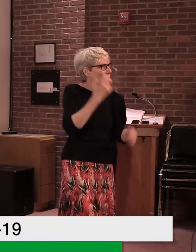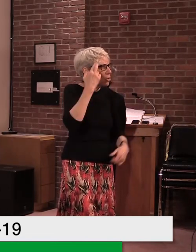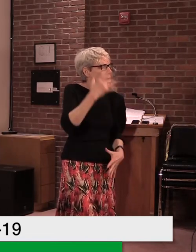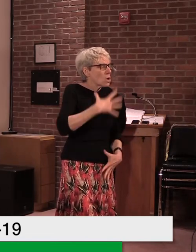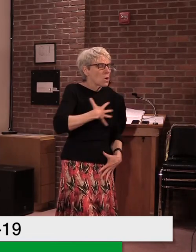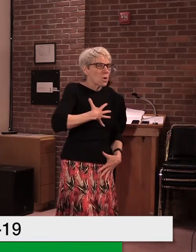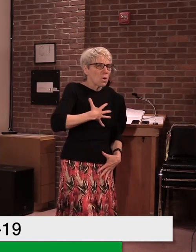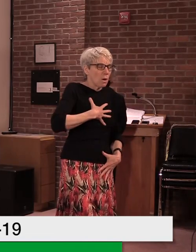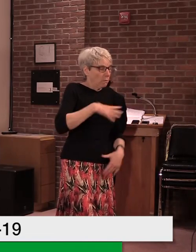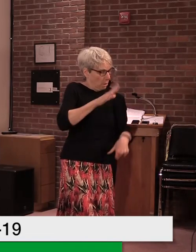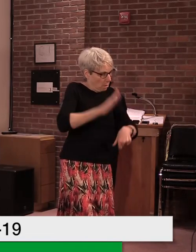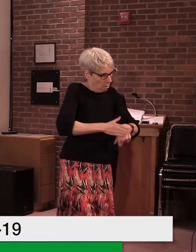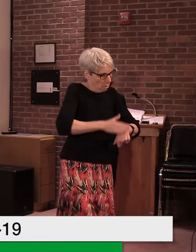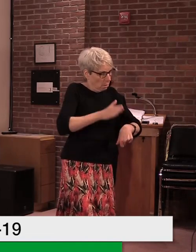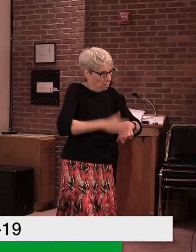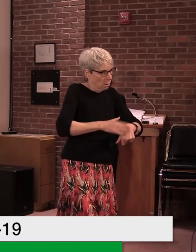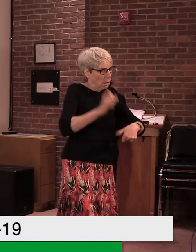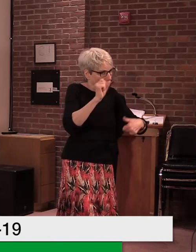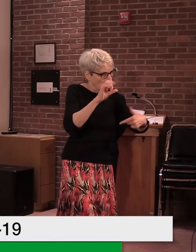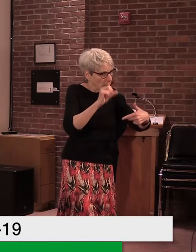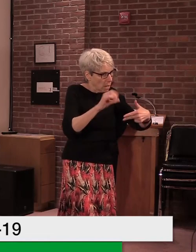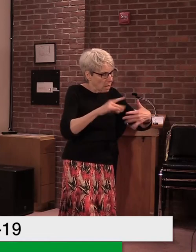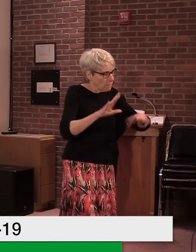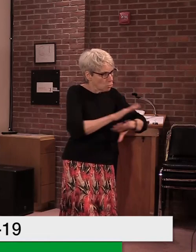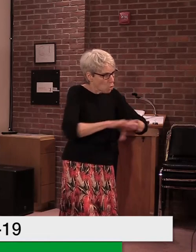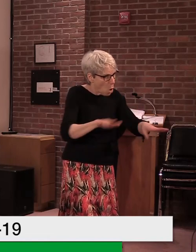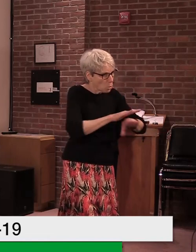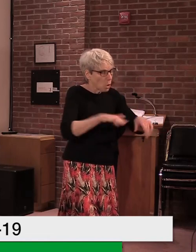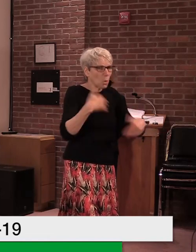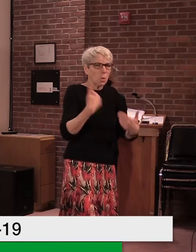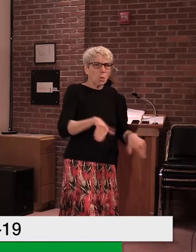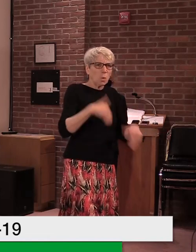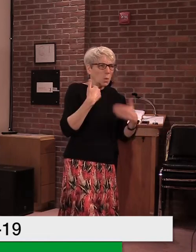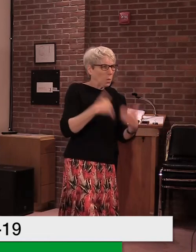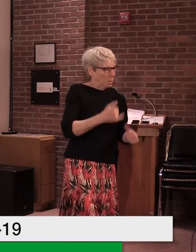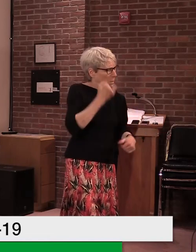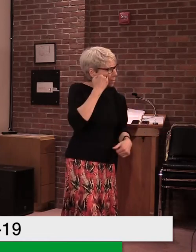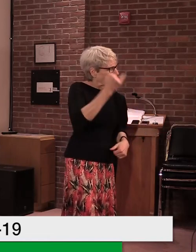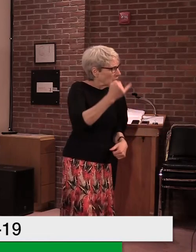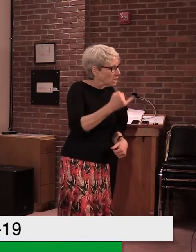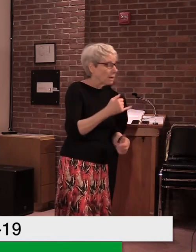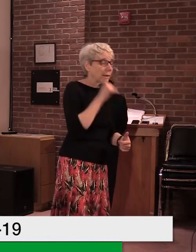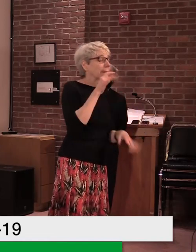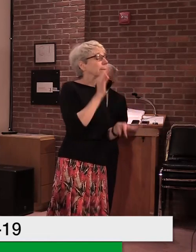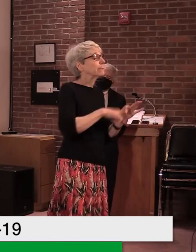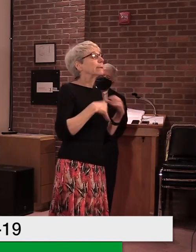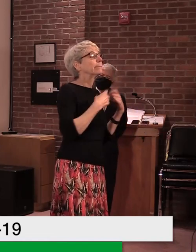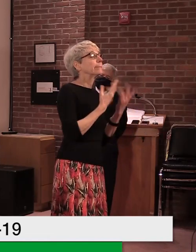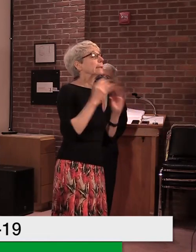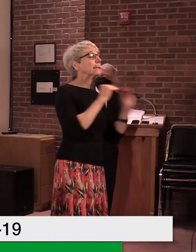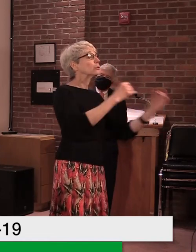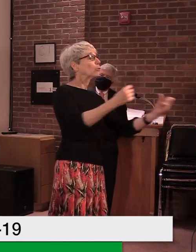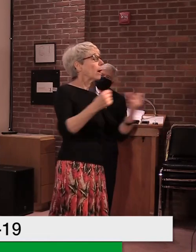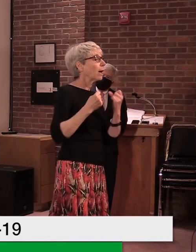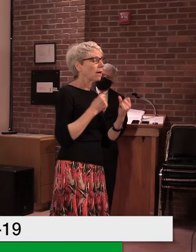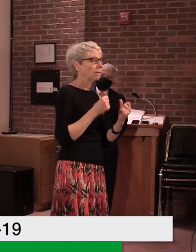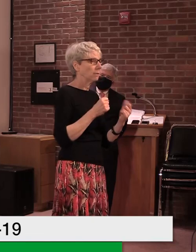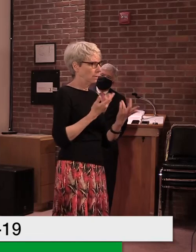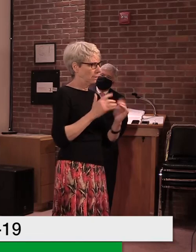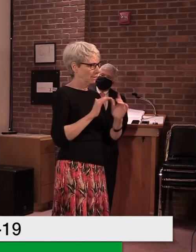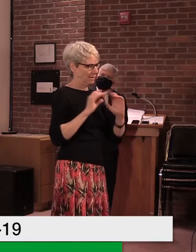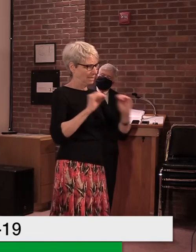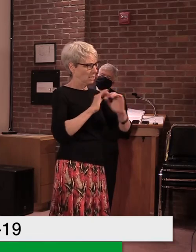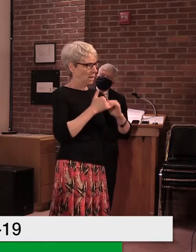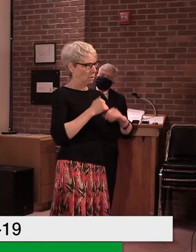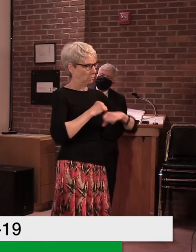to take these drastic steps in teaching them how to drive, then we have a problem. So